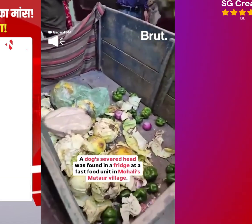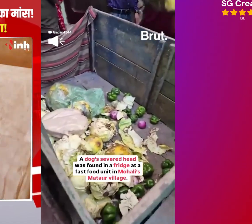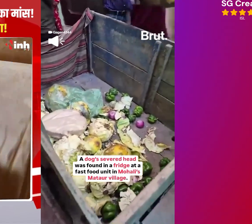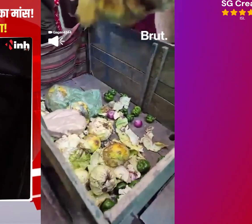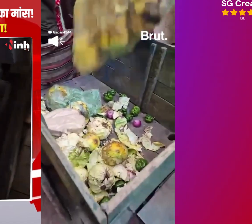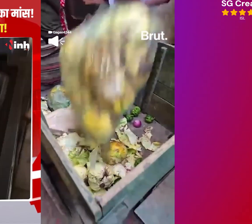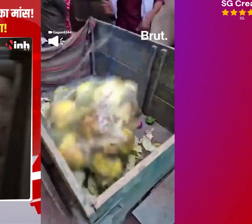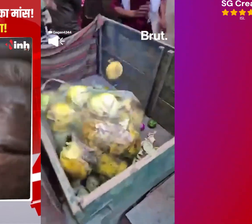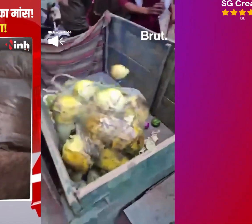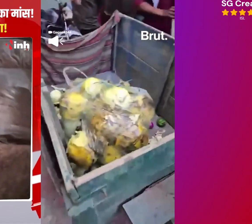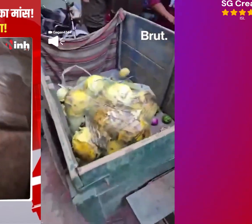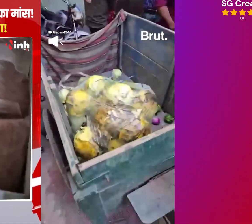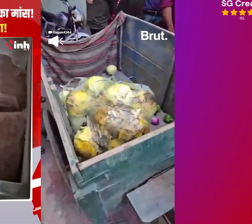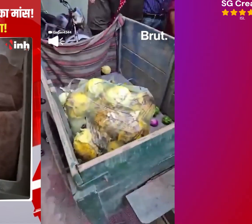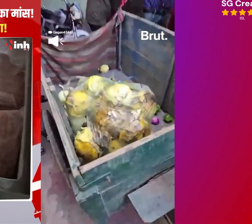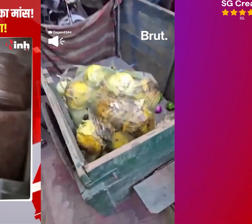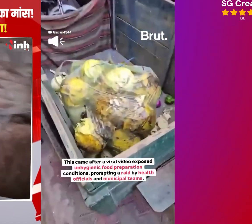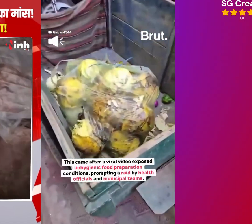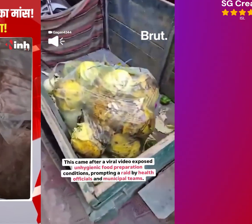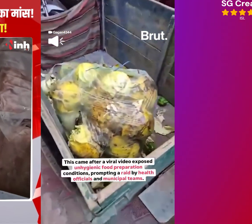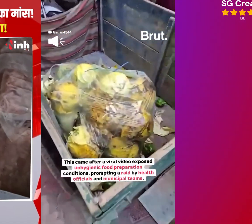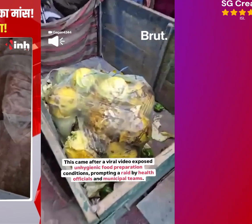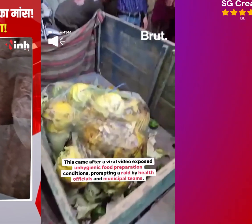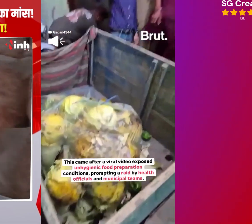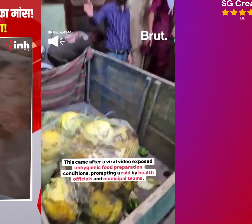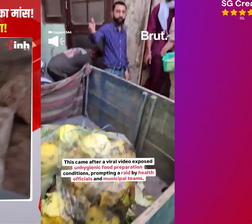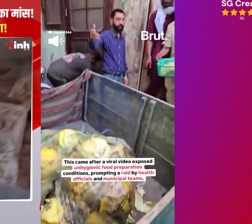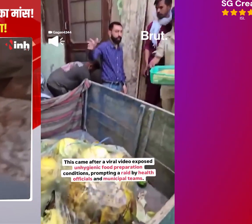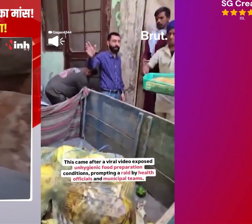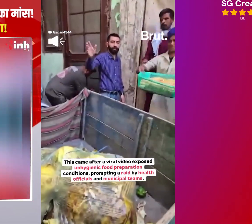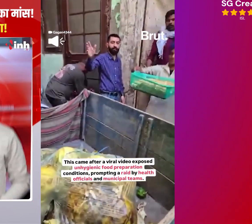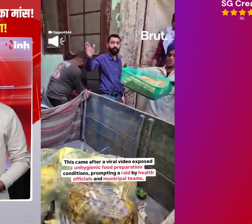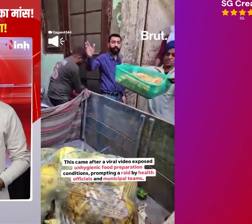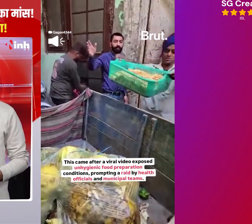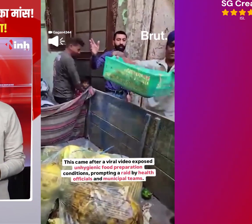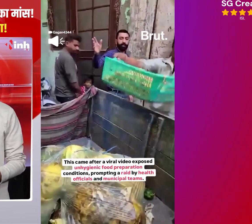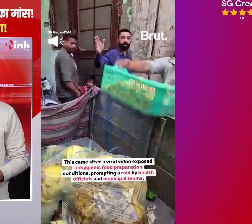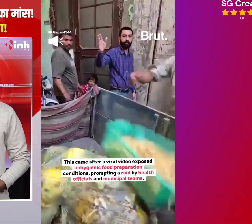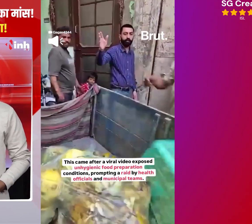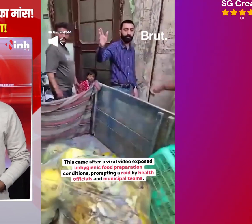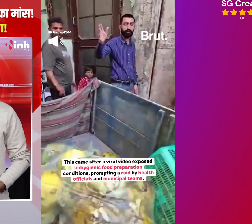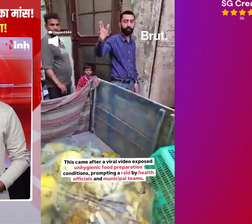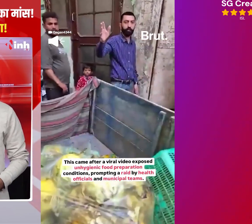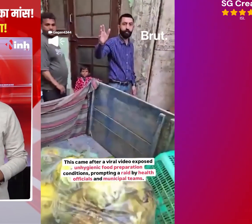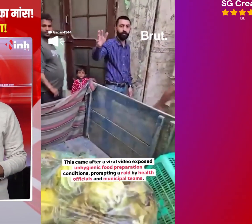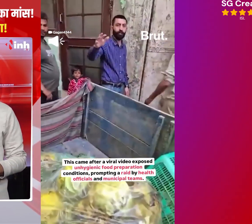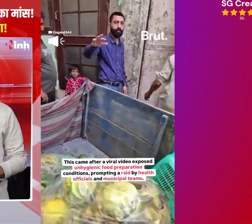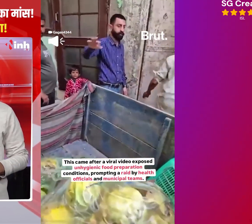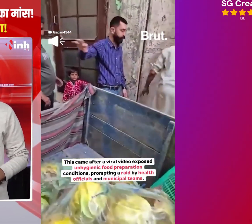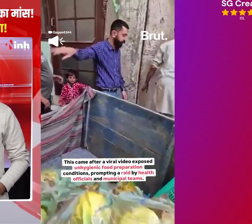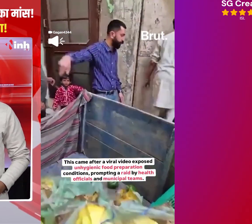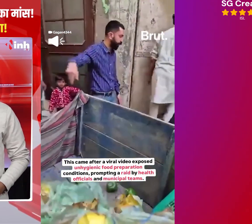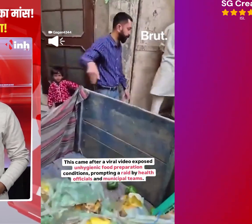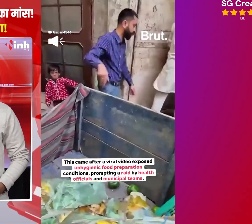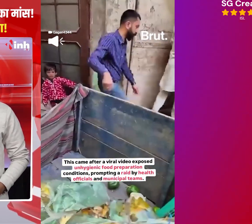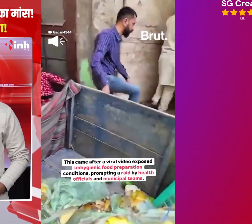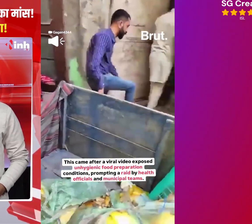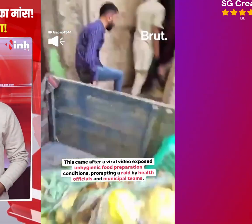reported that the head was identified as belonging to a goat, not a dog. The factory owner was fined a total of